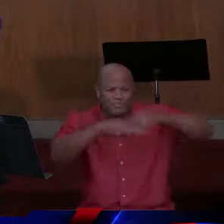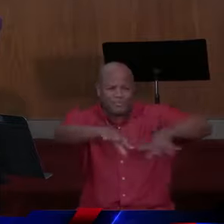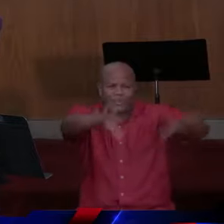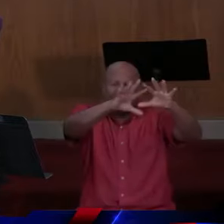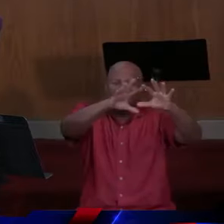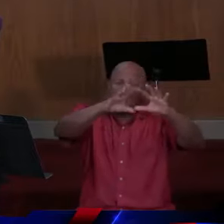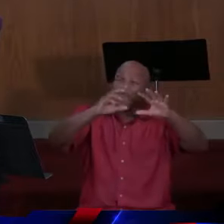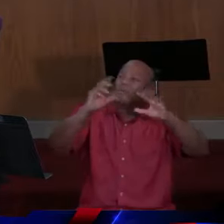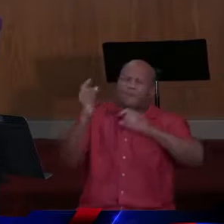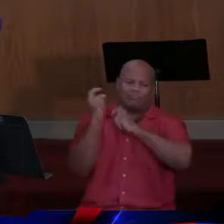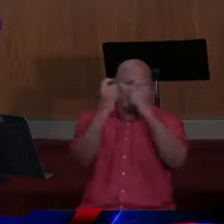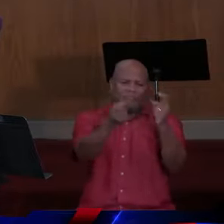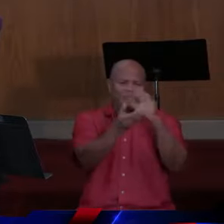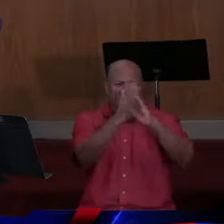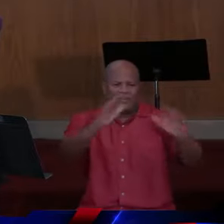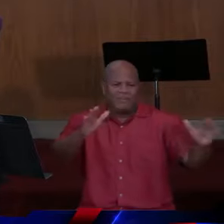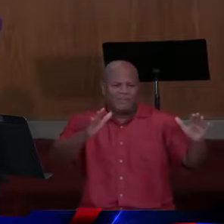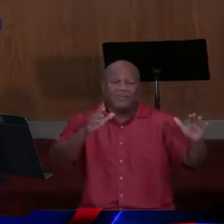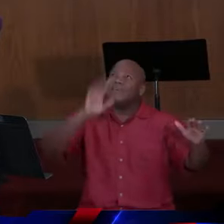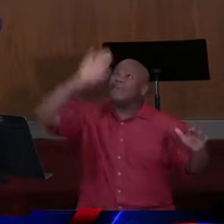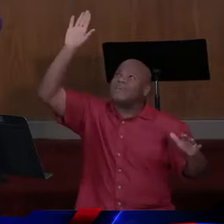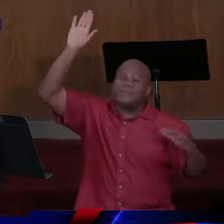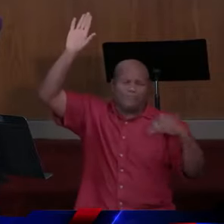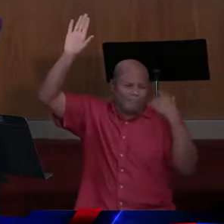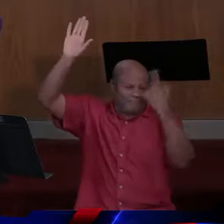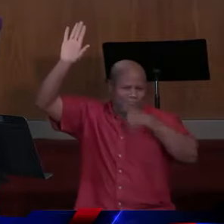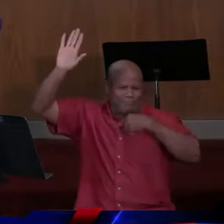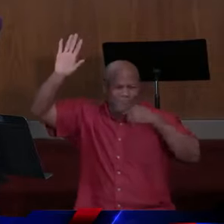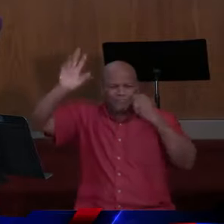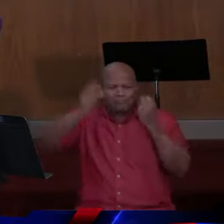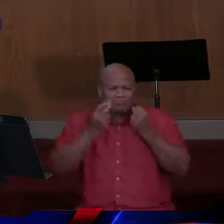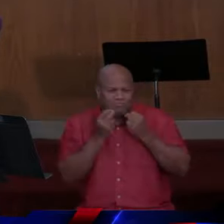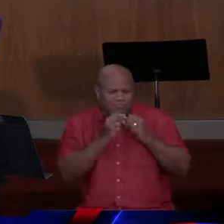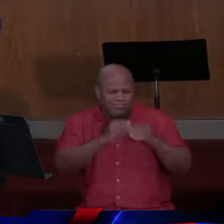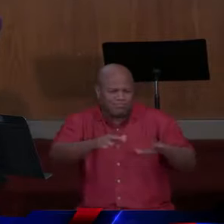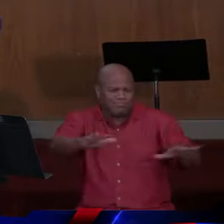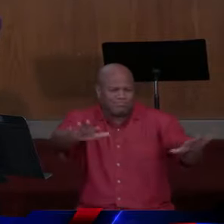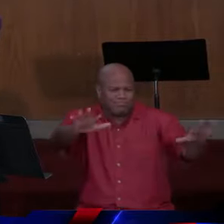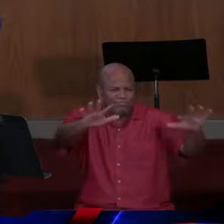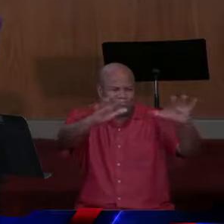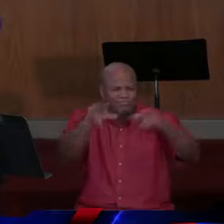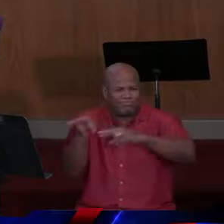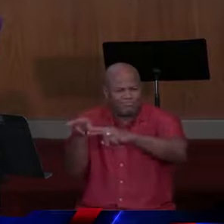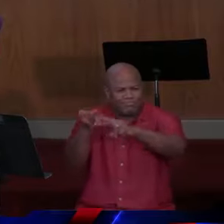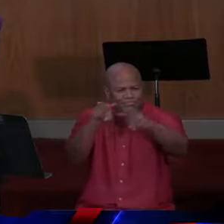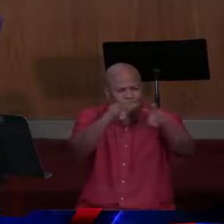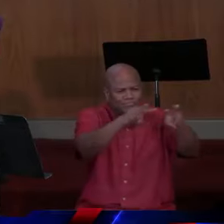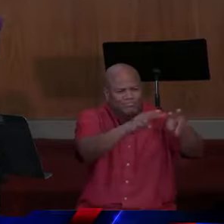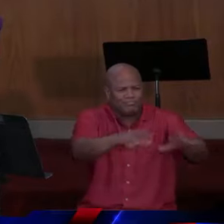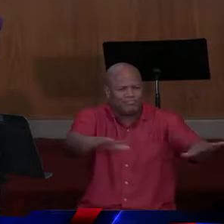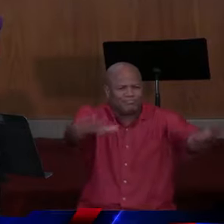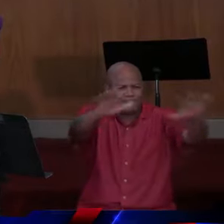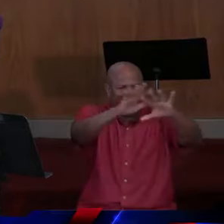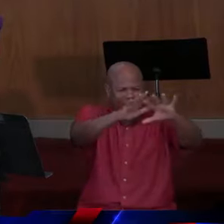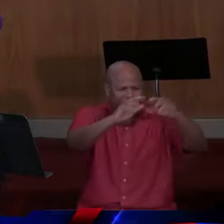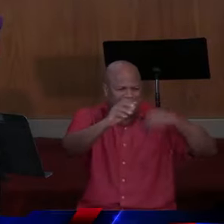of Israel, and I will bless them. The word today is the blessed